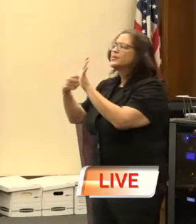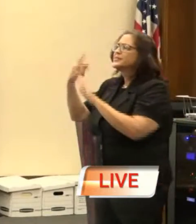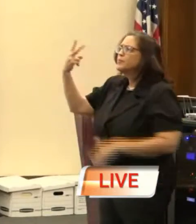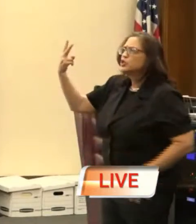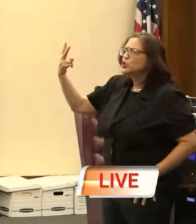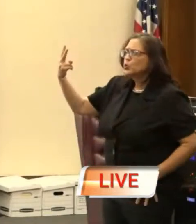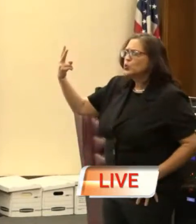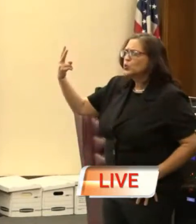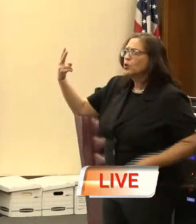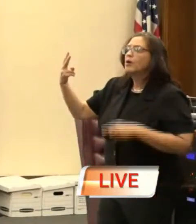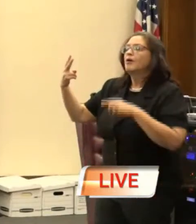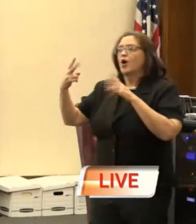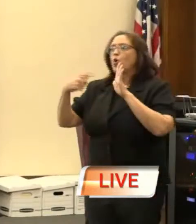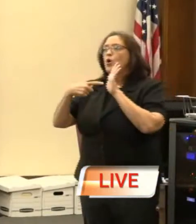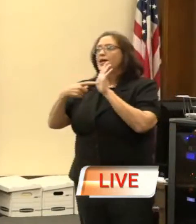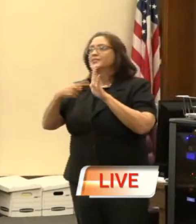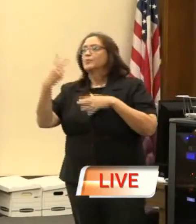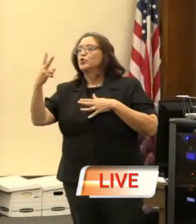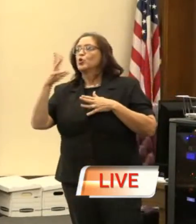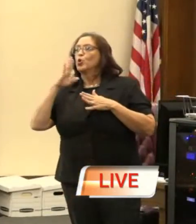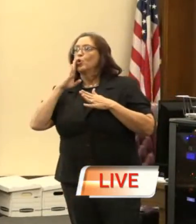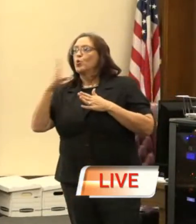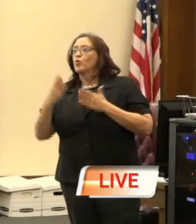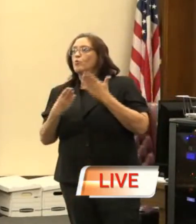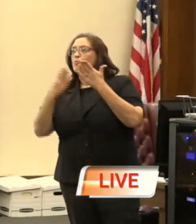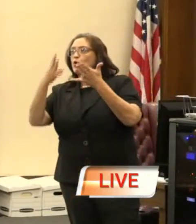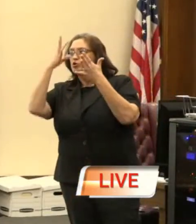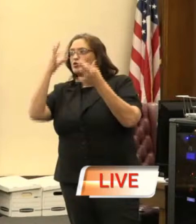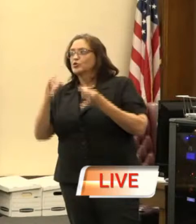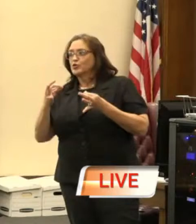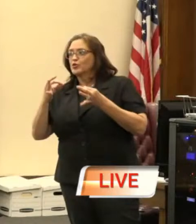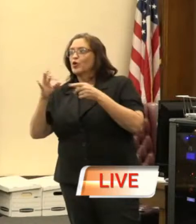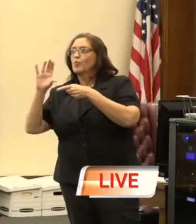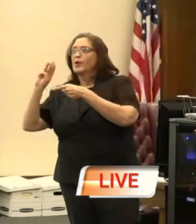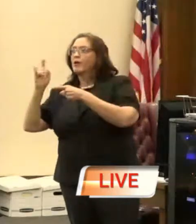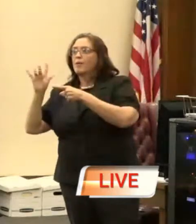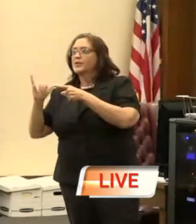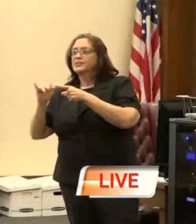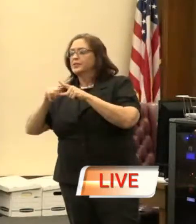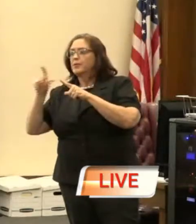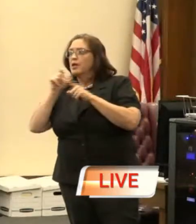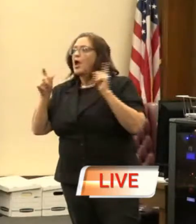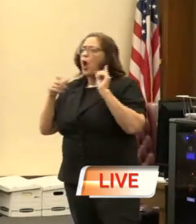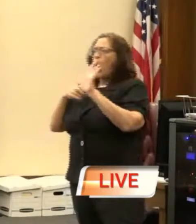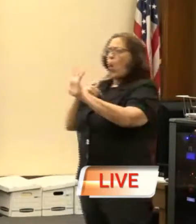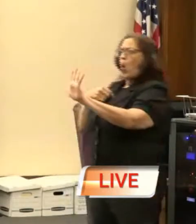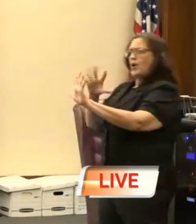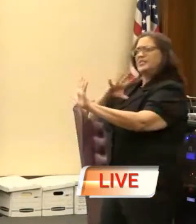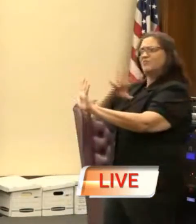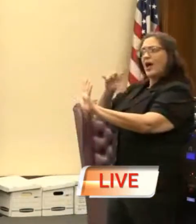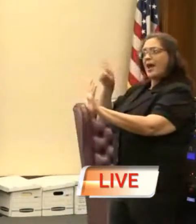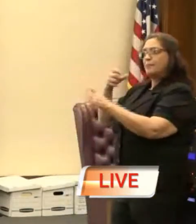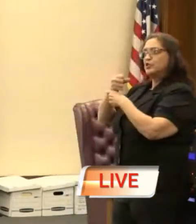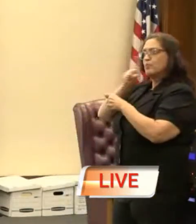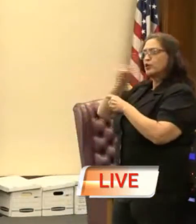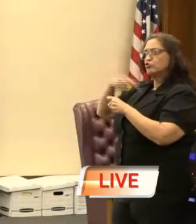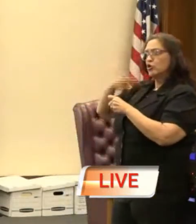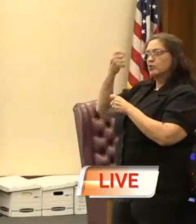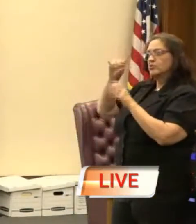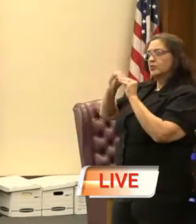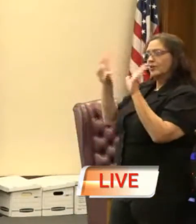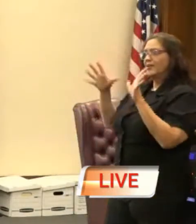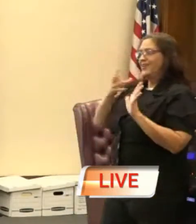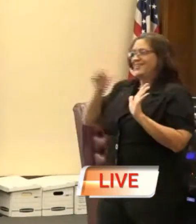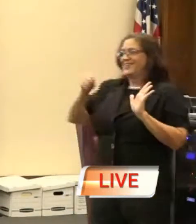So Exhibit 2 would have been the motion to determine competency of Fine, counsel. I'm just double checking to make sure I'm not missing something. Yes, thank you. I also have no